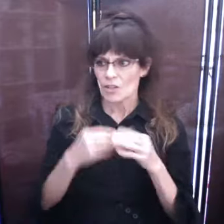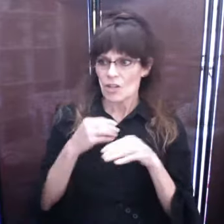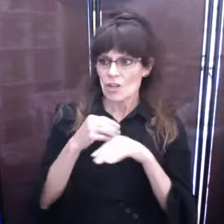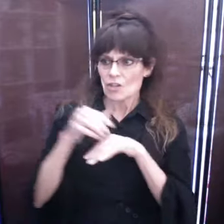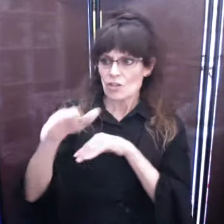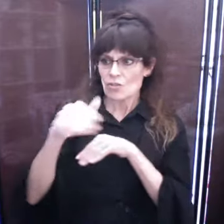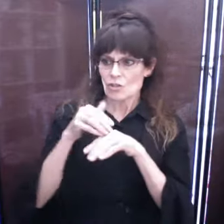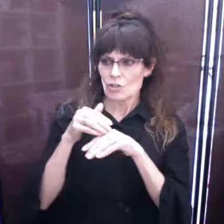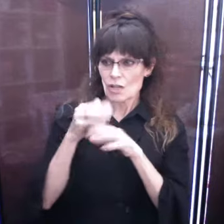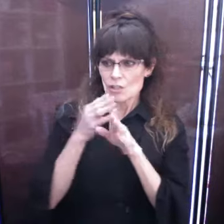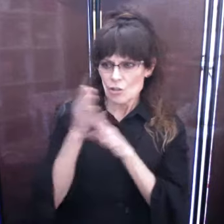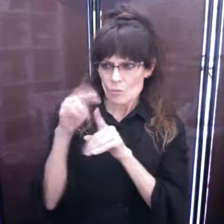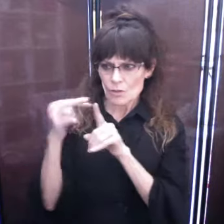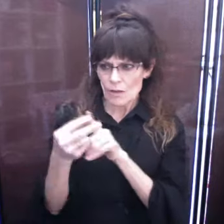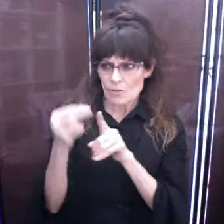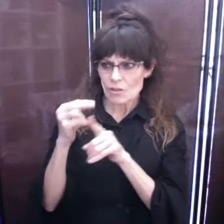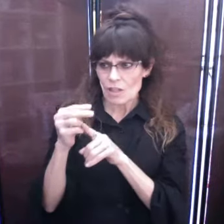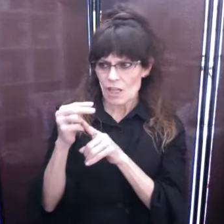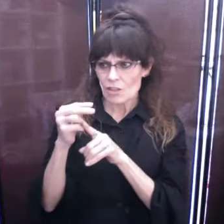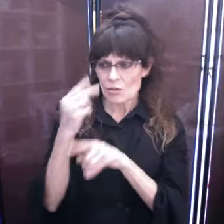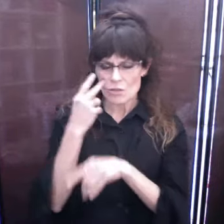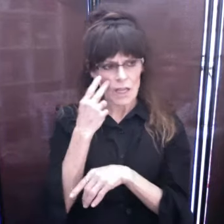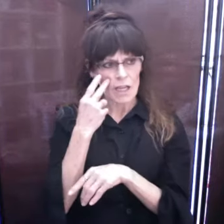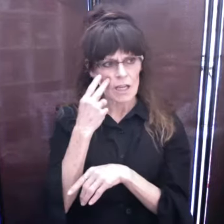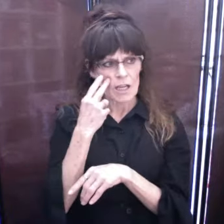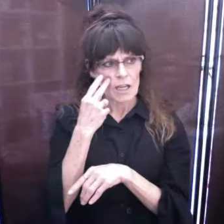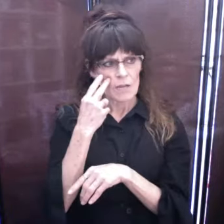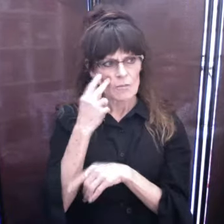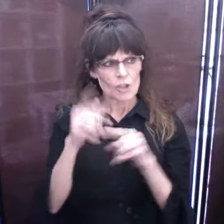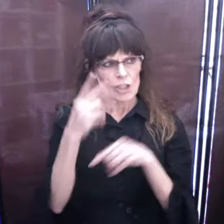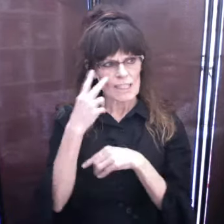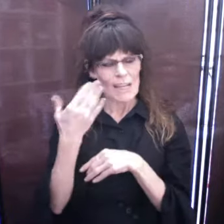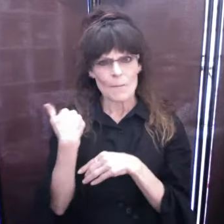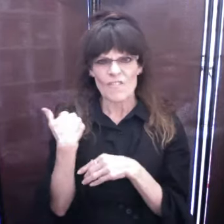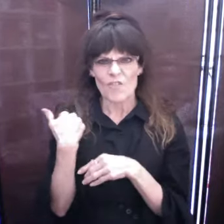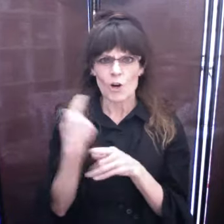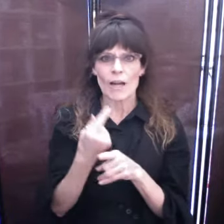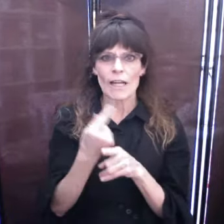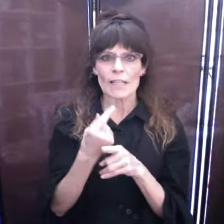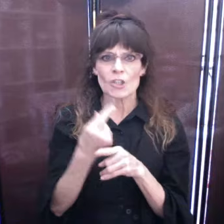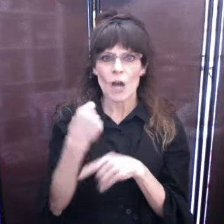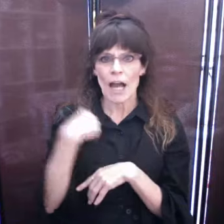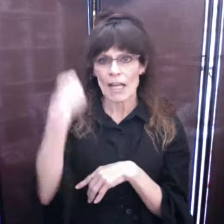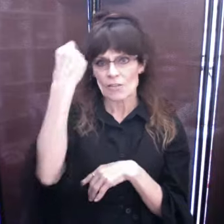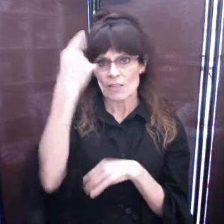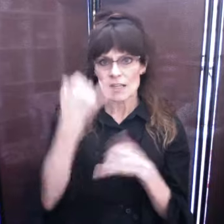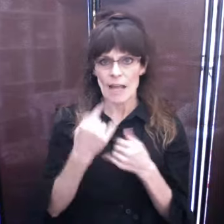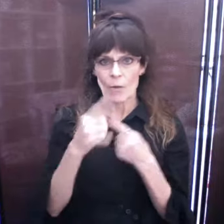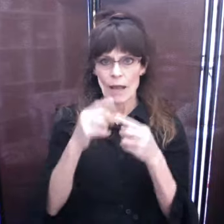that's as clear as the nose on your face, but you couldn't see it, right? And so I understand now when I'm writing inventory,